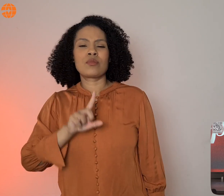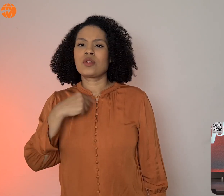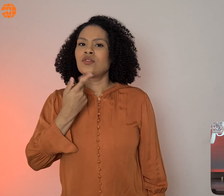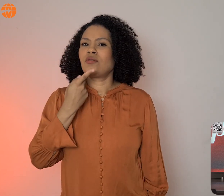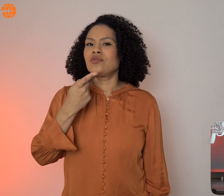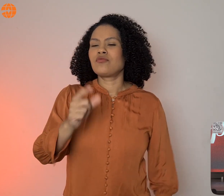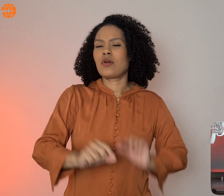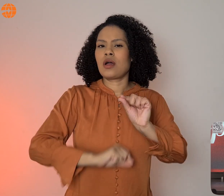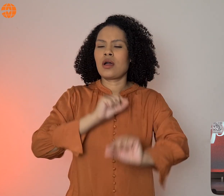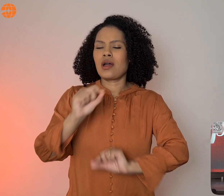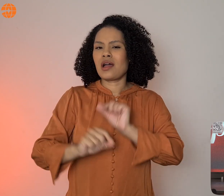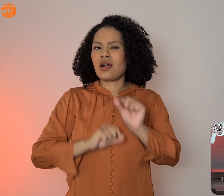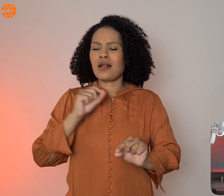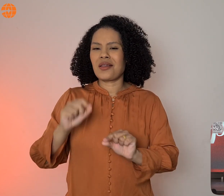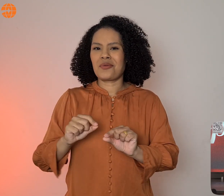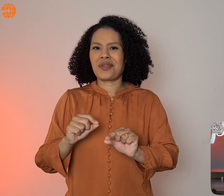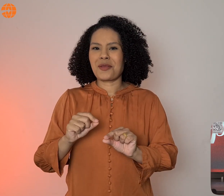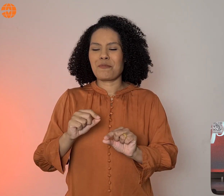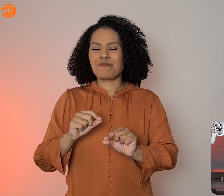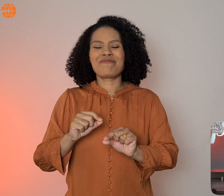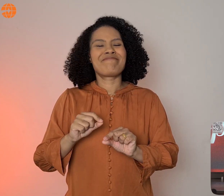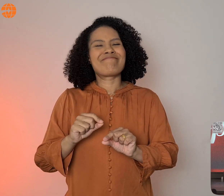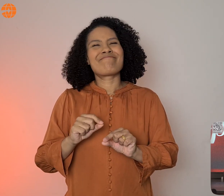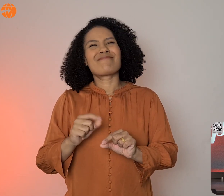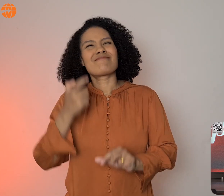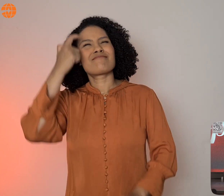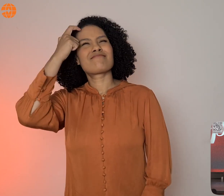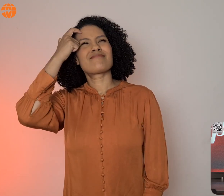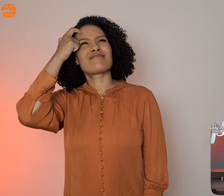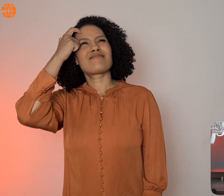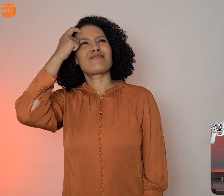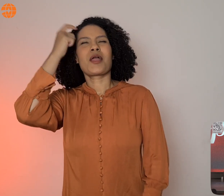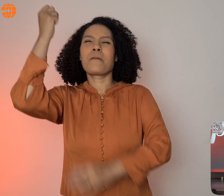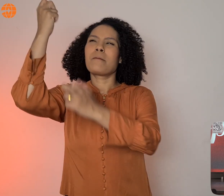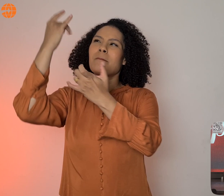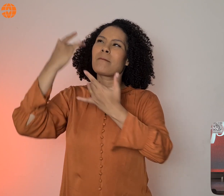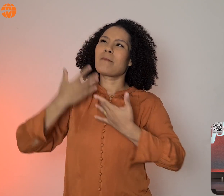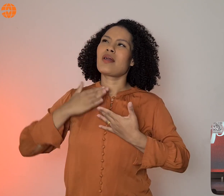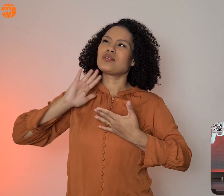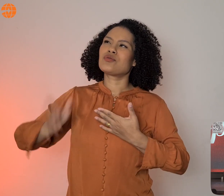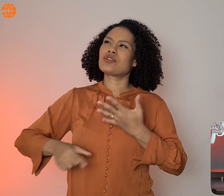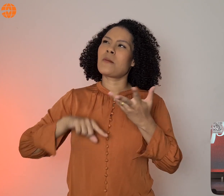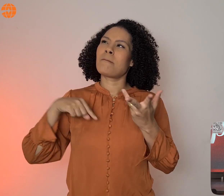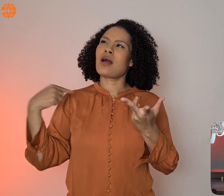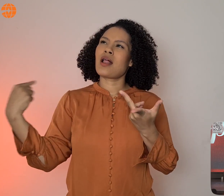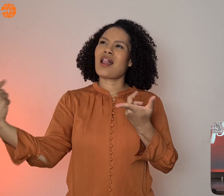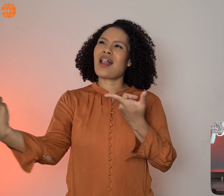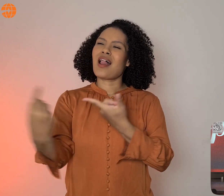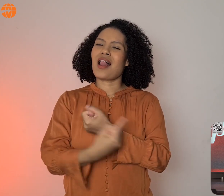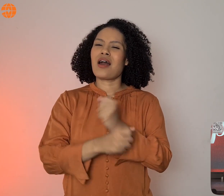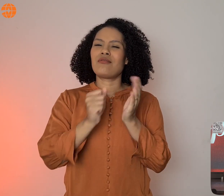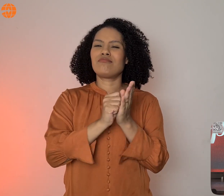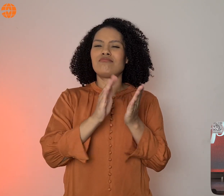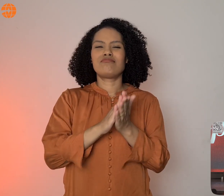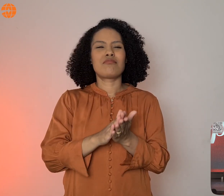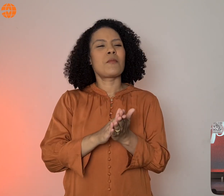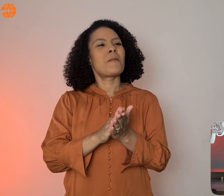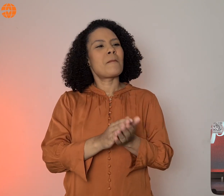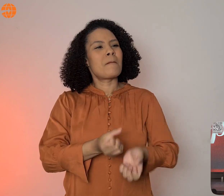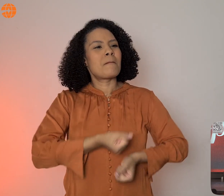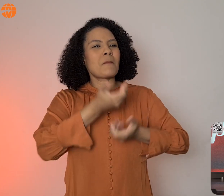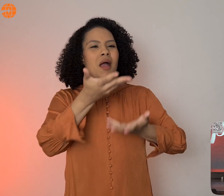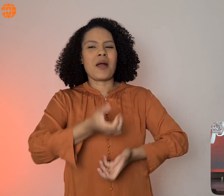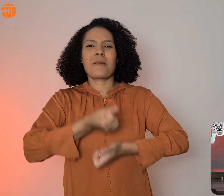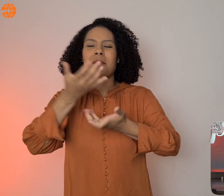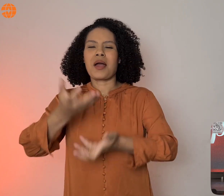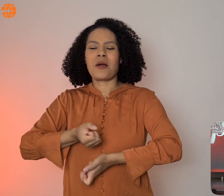chamamos isso de contar as nossas bênçãos. There's no way to measure God's worthiness and kindness and grace to us. We don't deserve any of it. Não existe